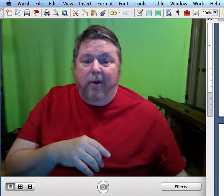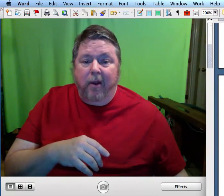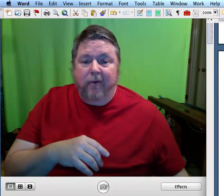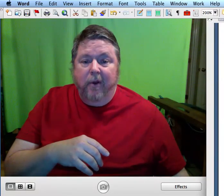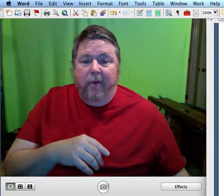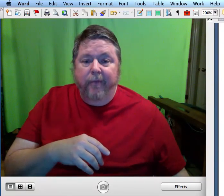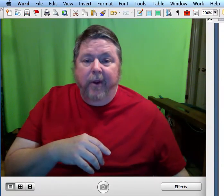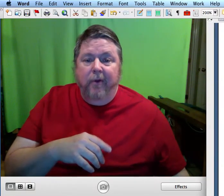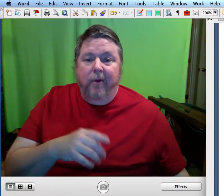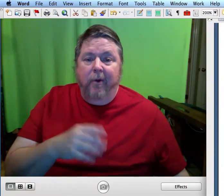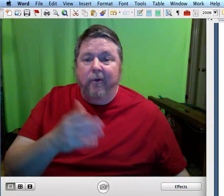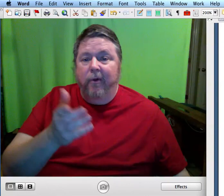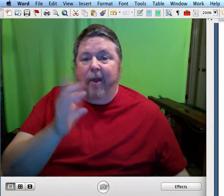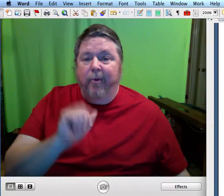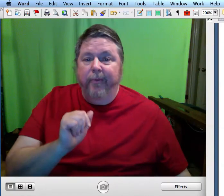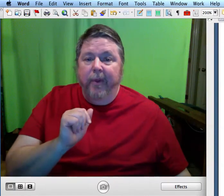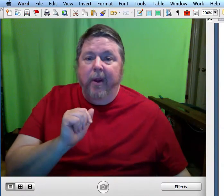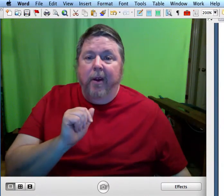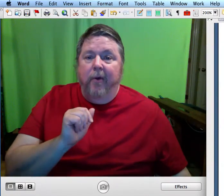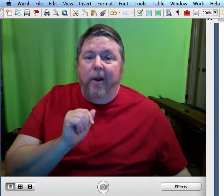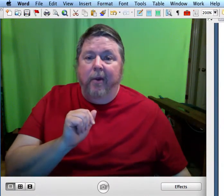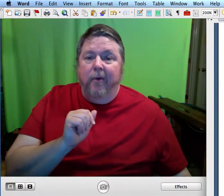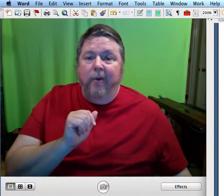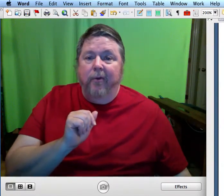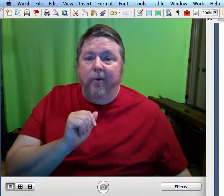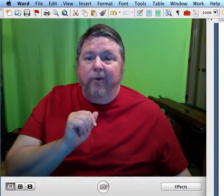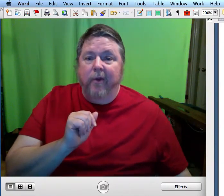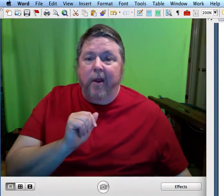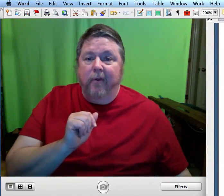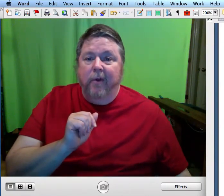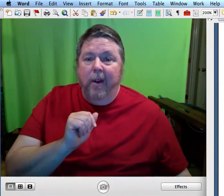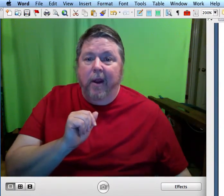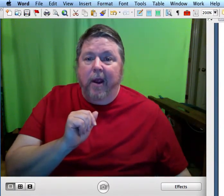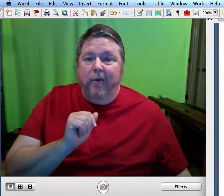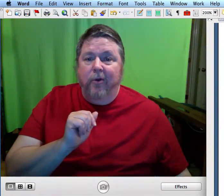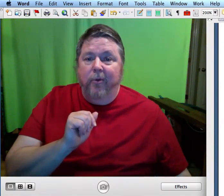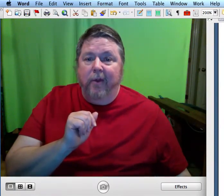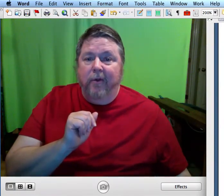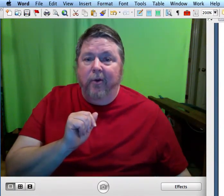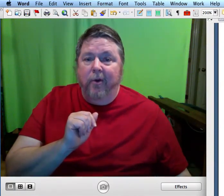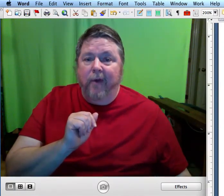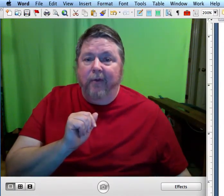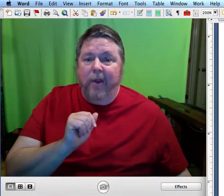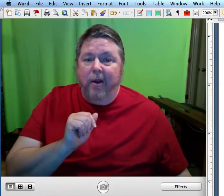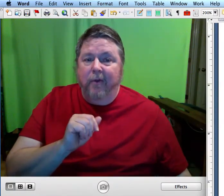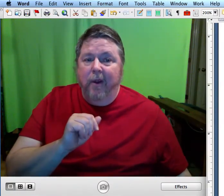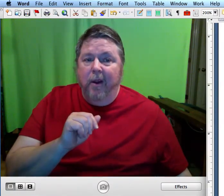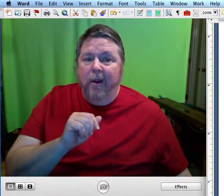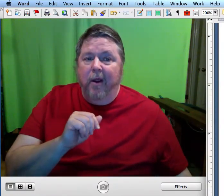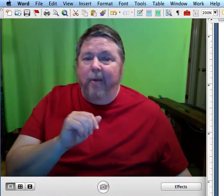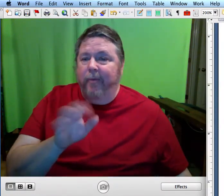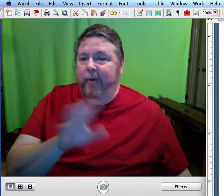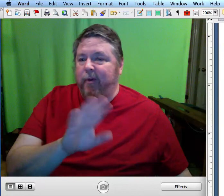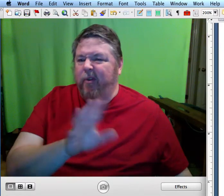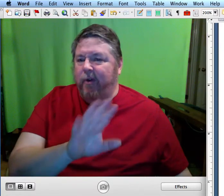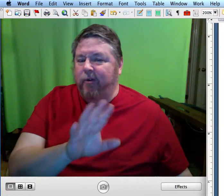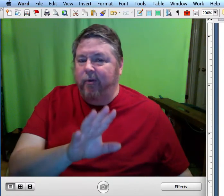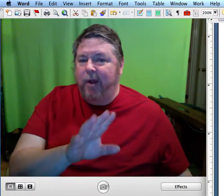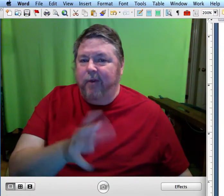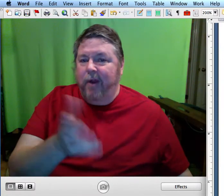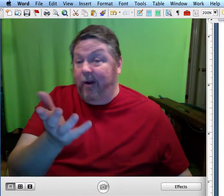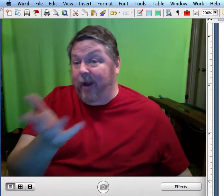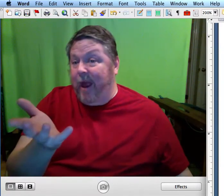target text. So here's a little sample. Right? So the source text at 2 minutes and 35 seconds, this is a